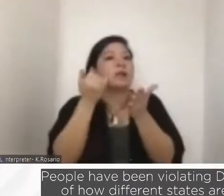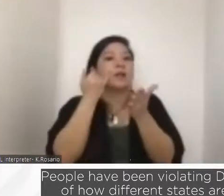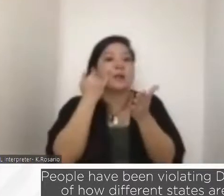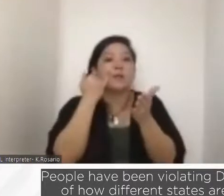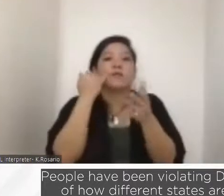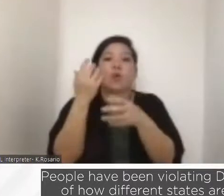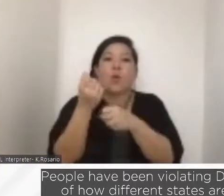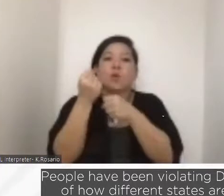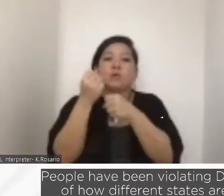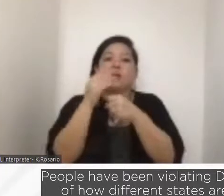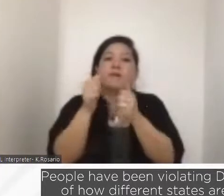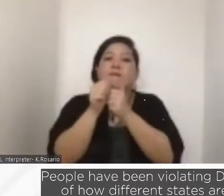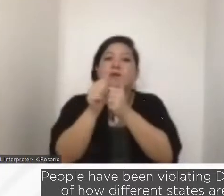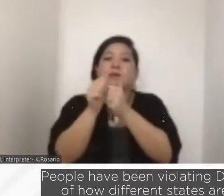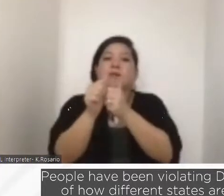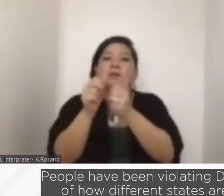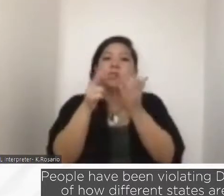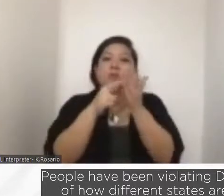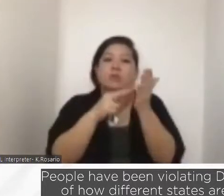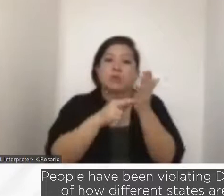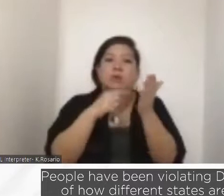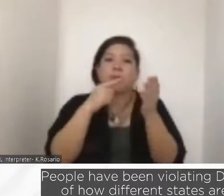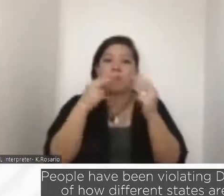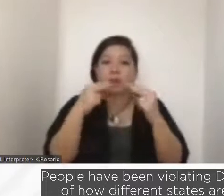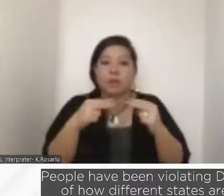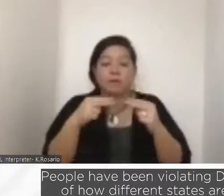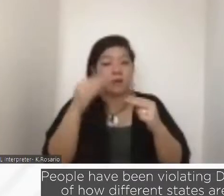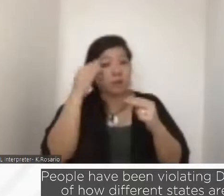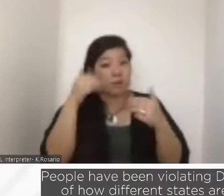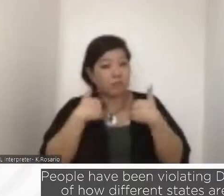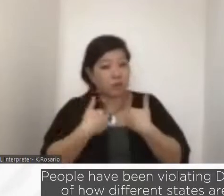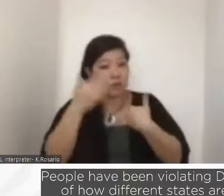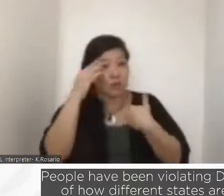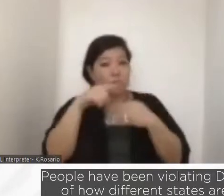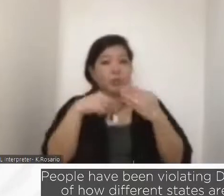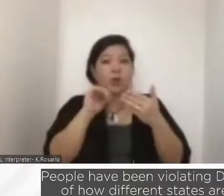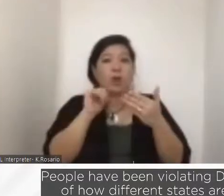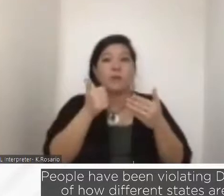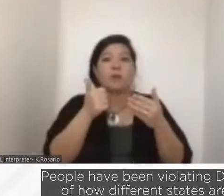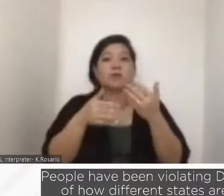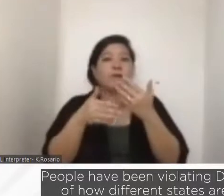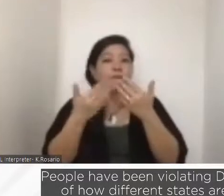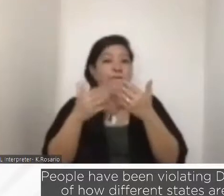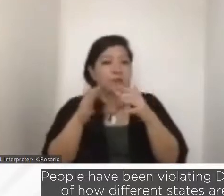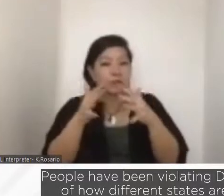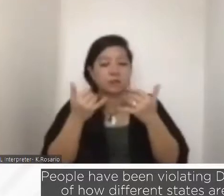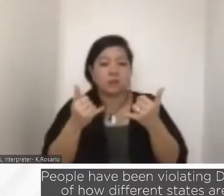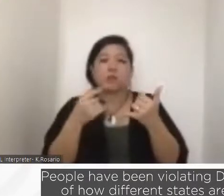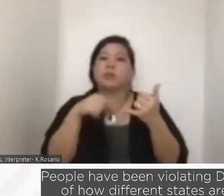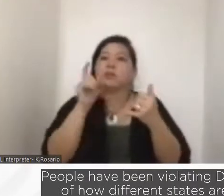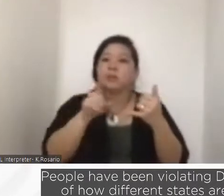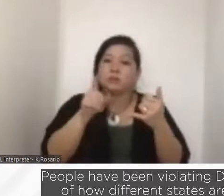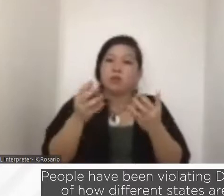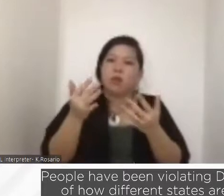together and follow these basic public health measures. Even though you're fatigued, know that we are almost to the finish line and we just need to hang on a little bit